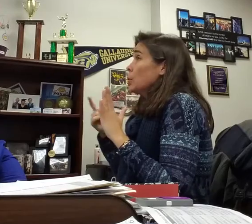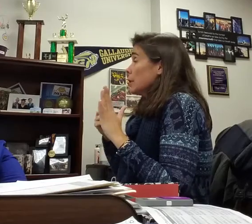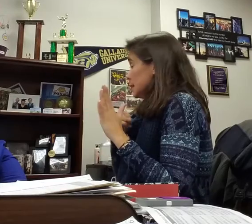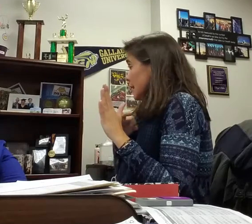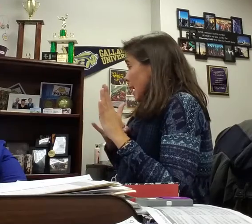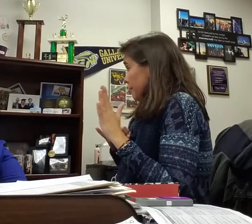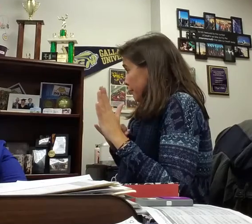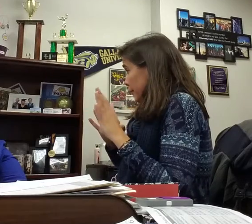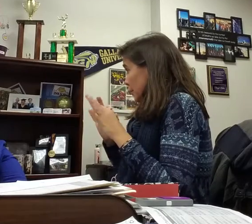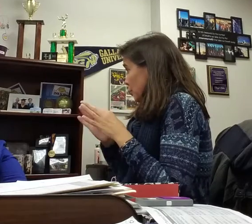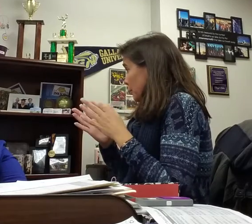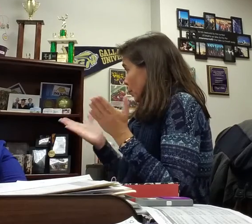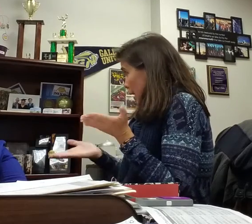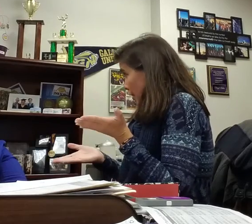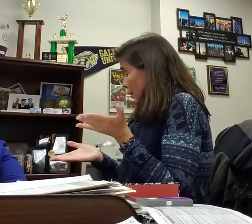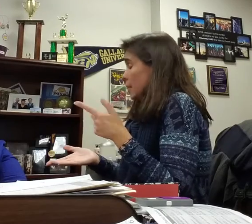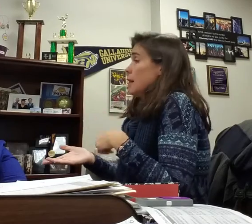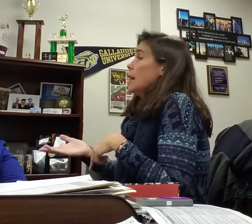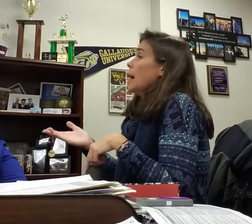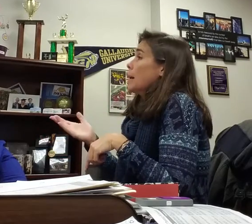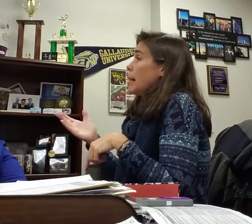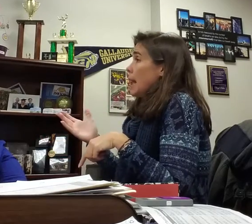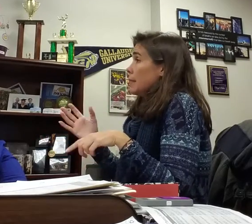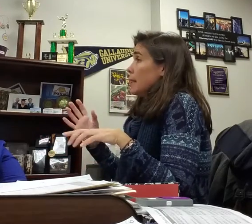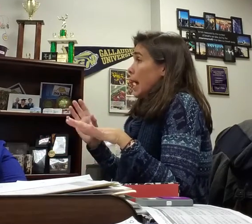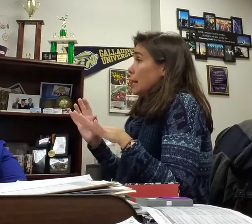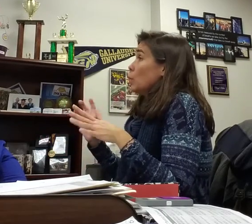were a staff interpreter here, and we